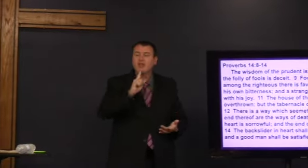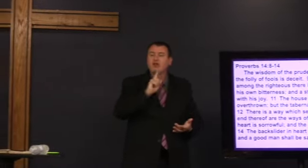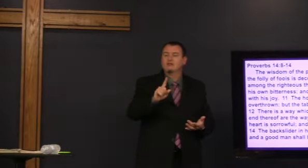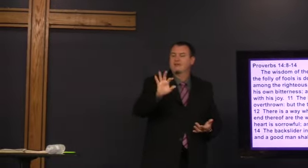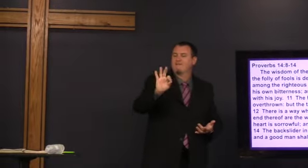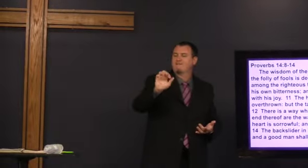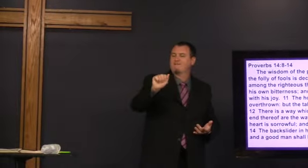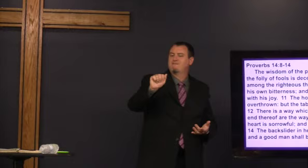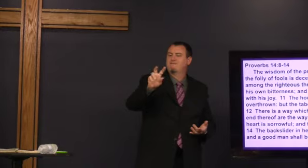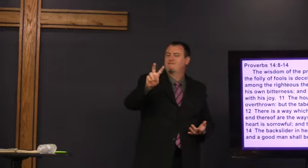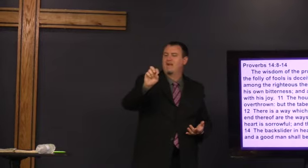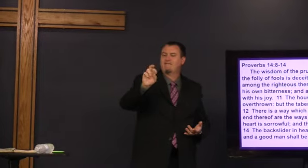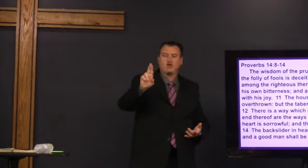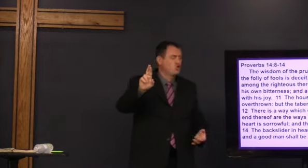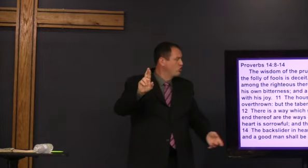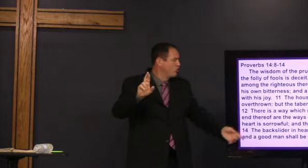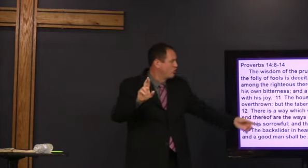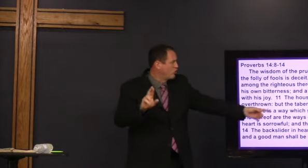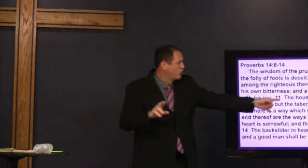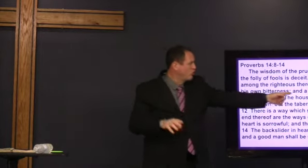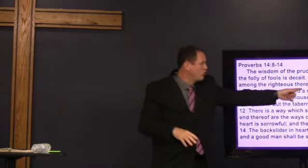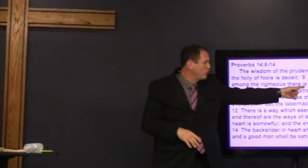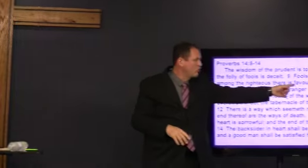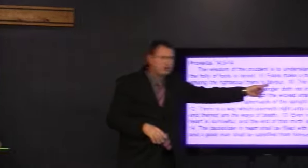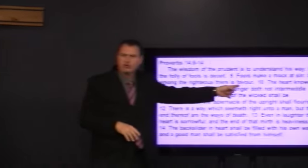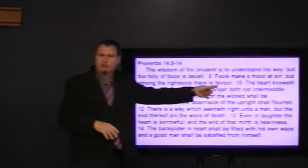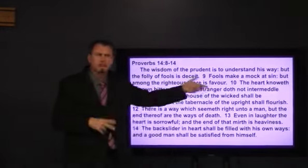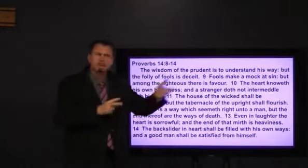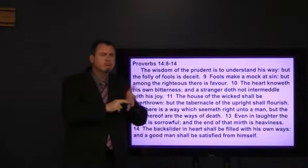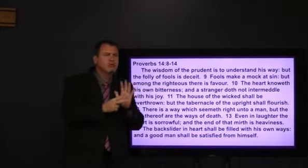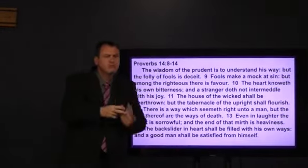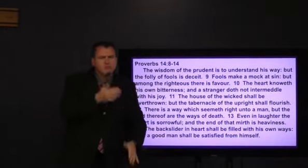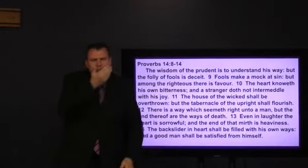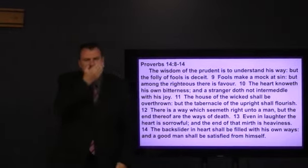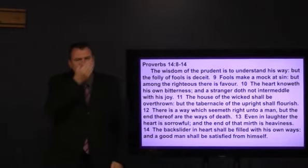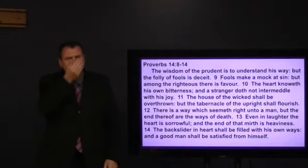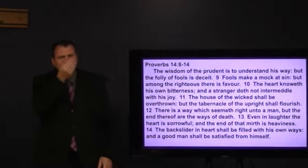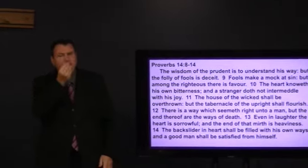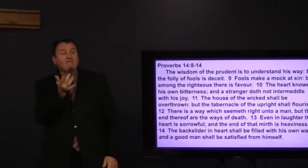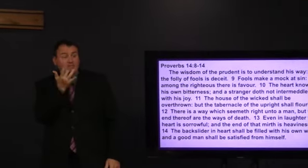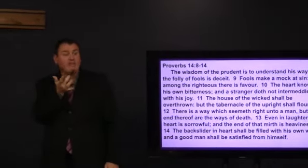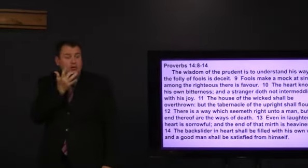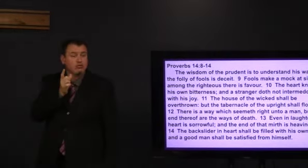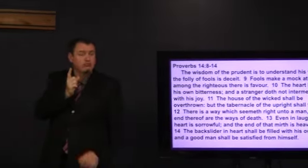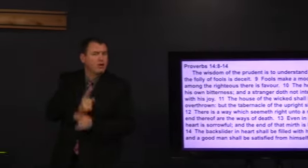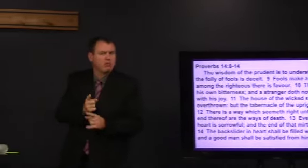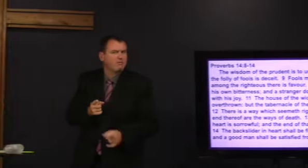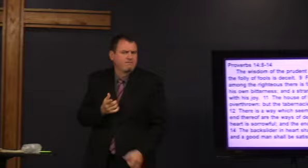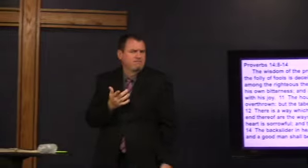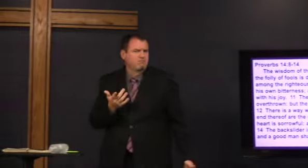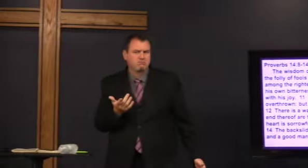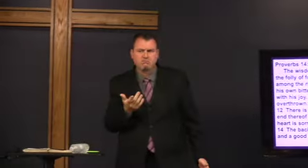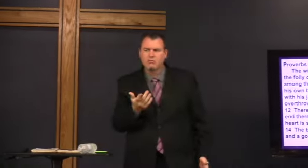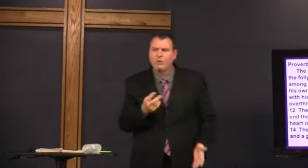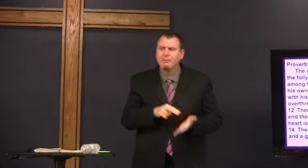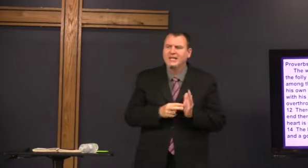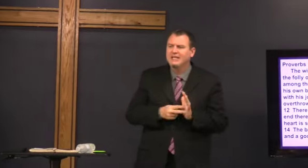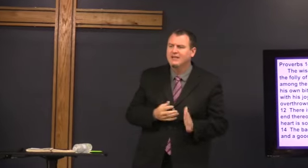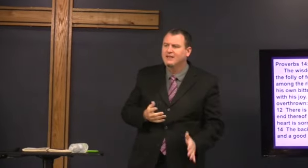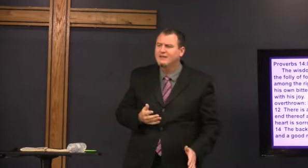But among the righteous, there is favor. What does this mean? Favor. What does